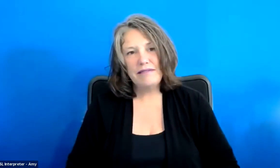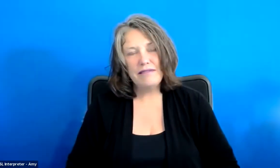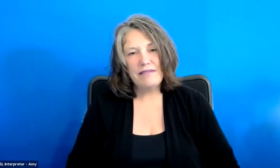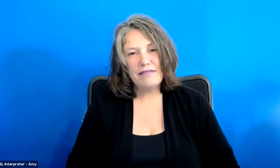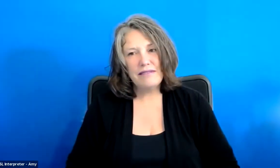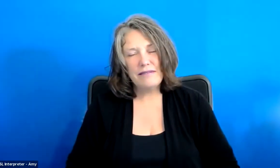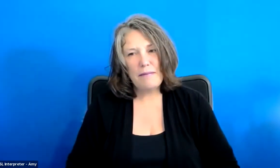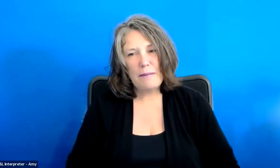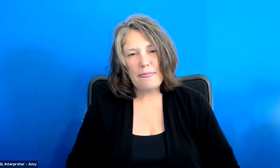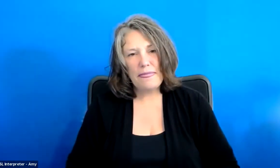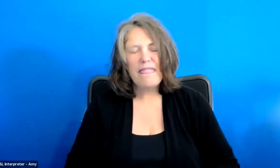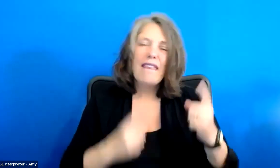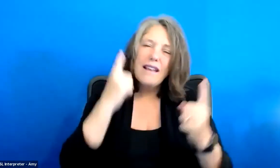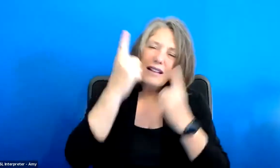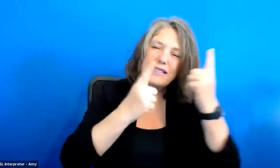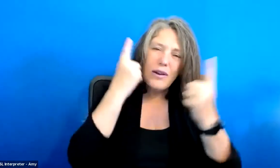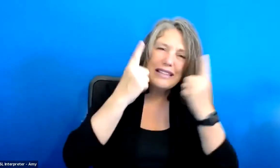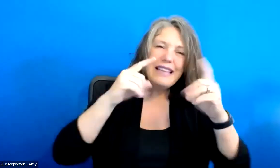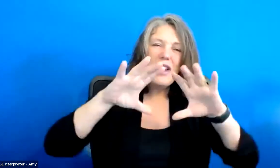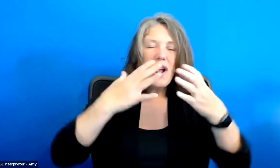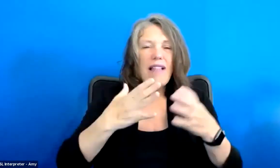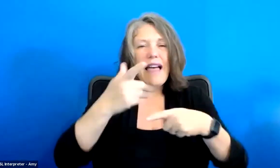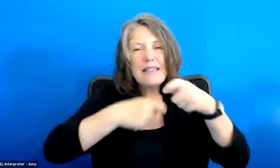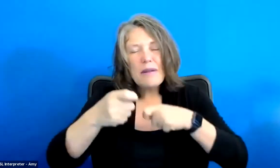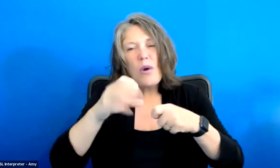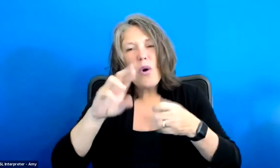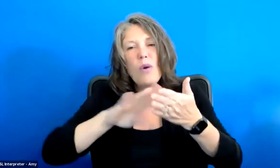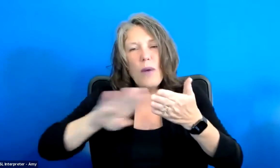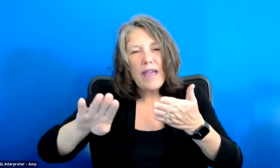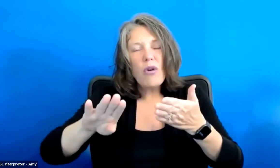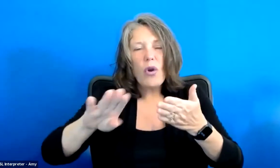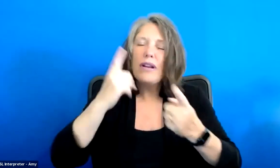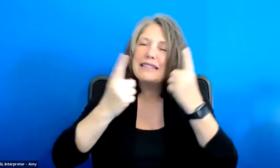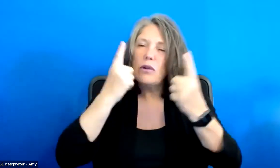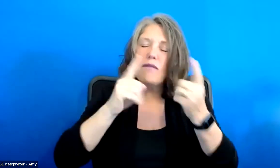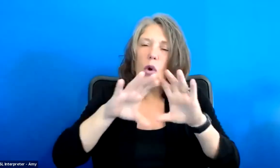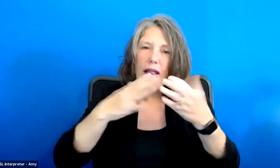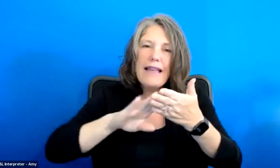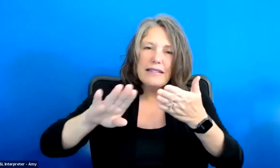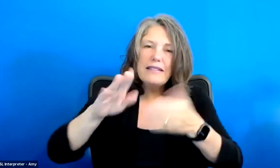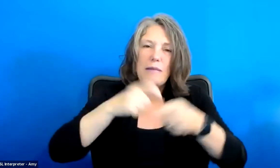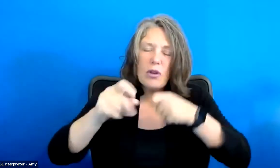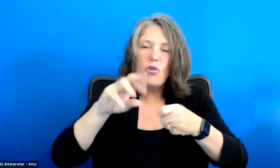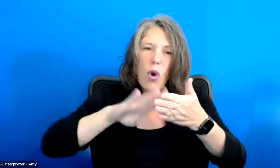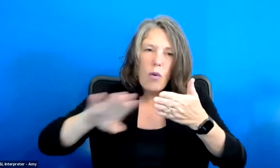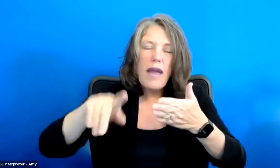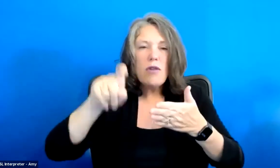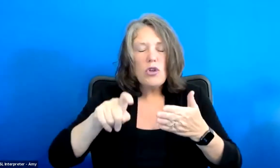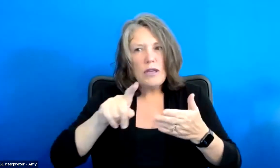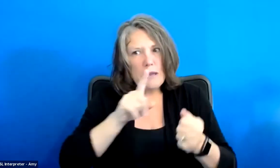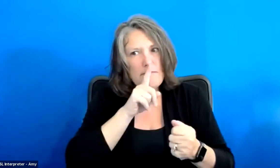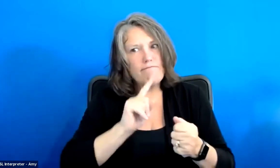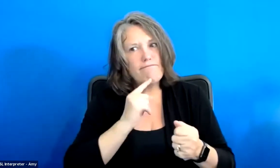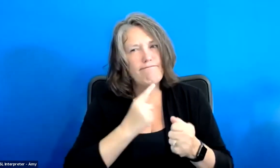Consider a class substitution or waiver consideration of a class substitution or waiver should be taken into